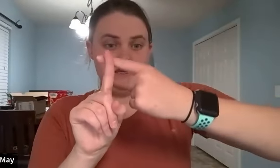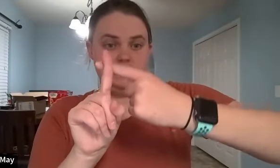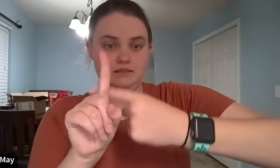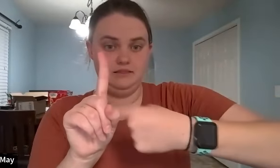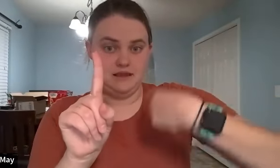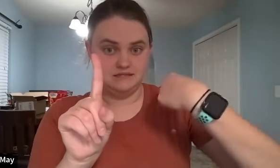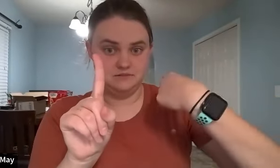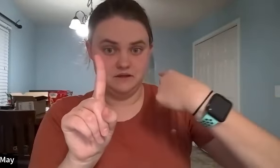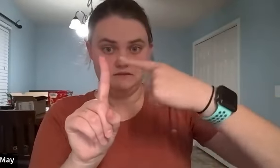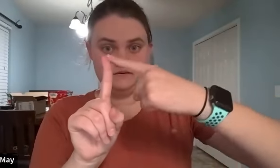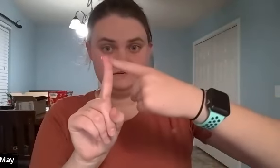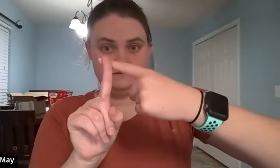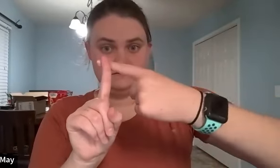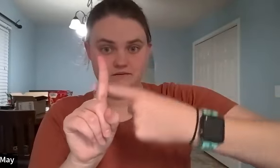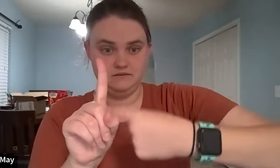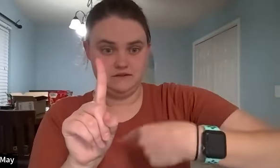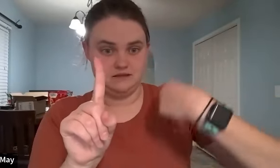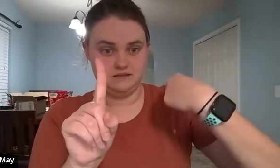Then last month.